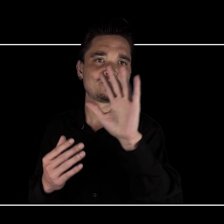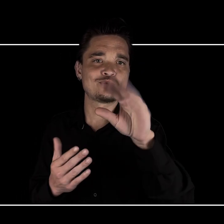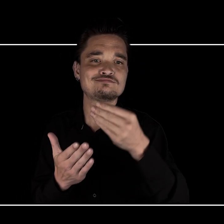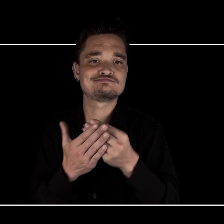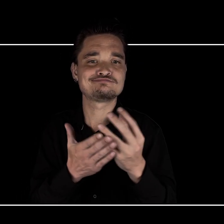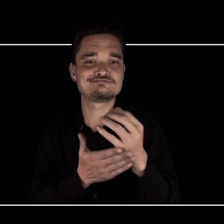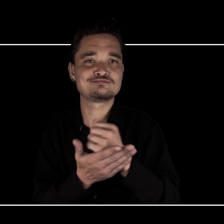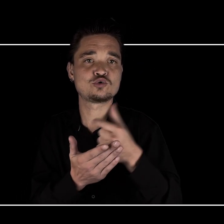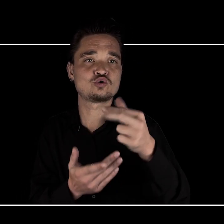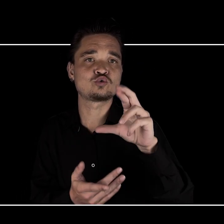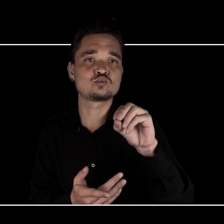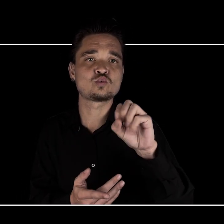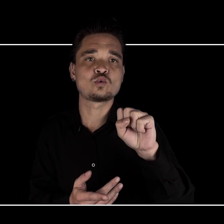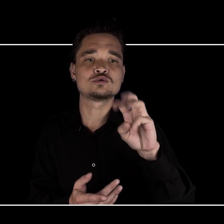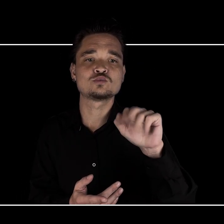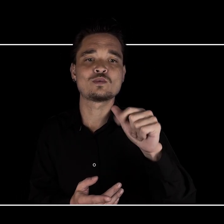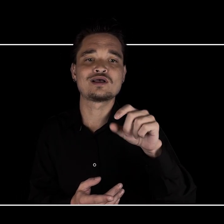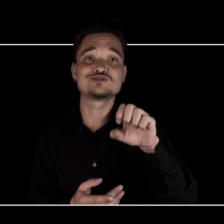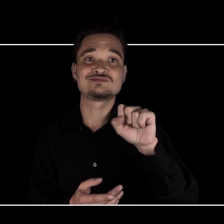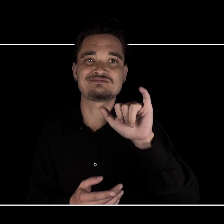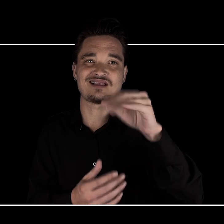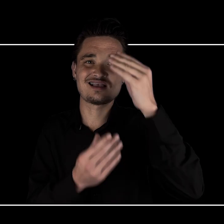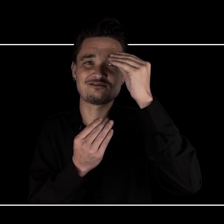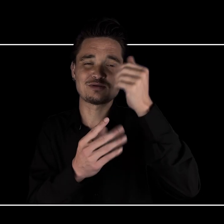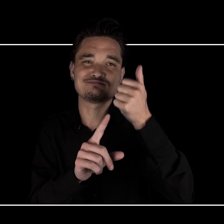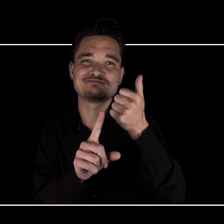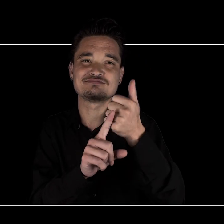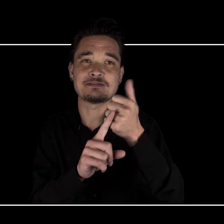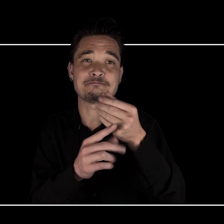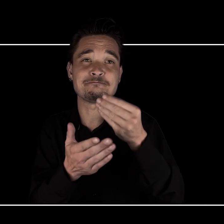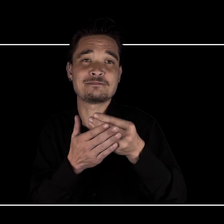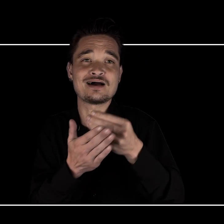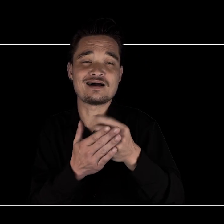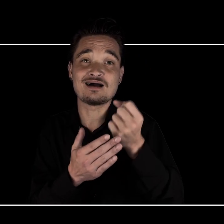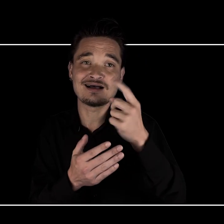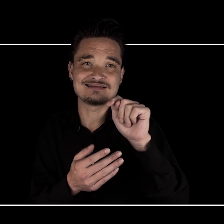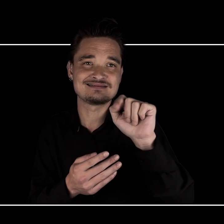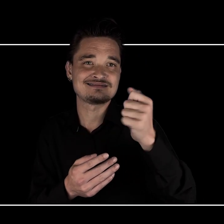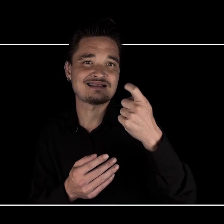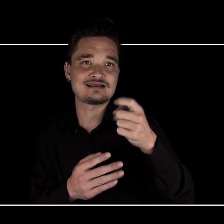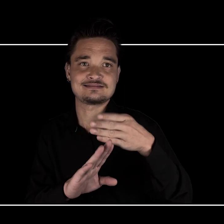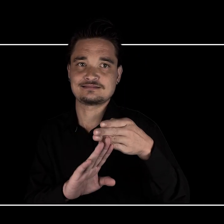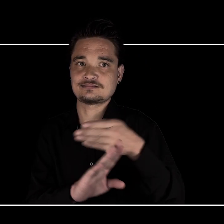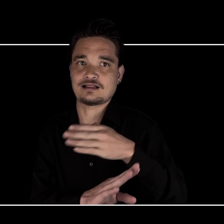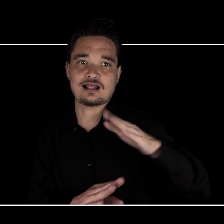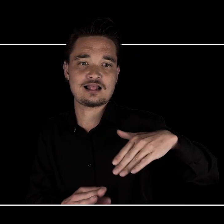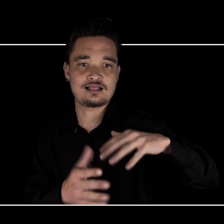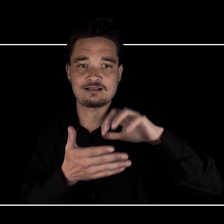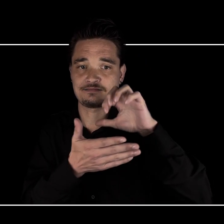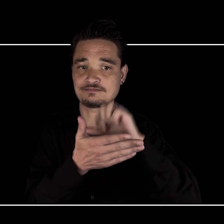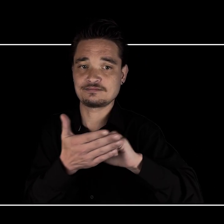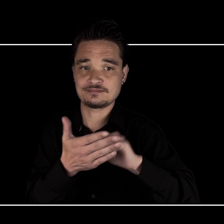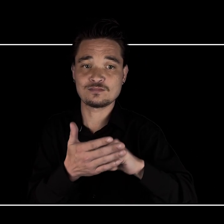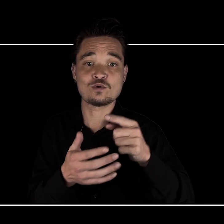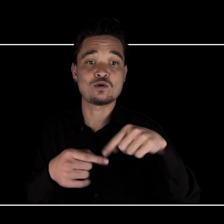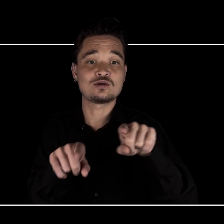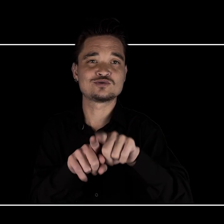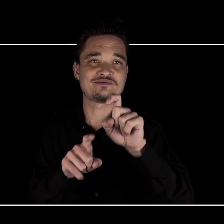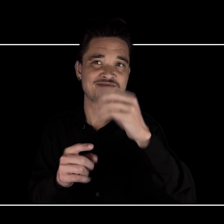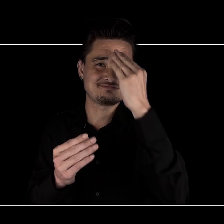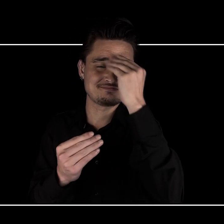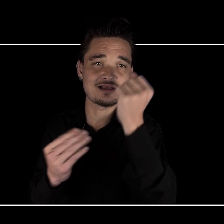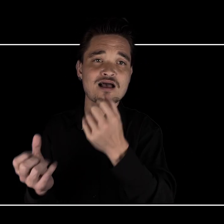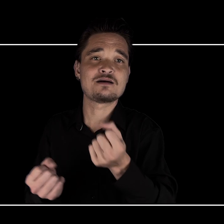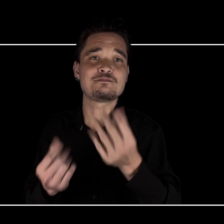are the total amount you earned before taxes were taken out. You also need to report the number of hours you worked